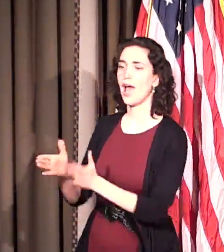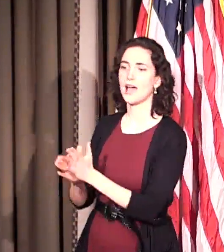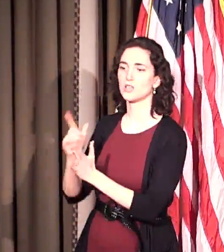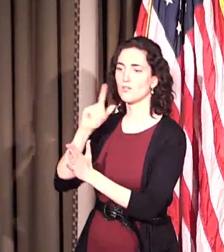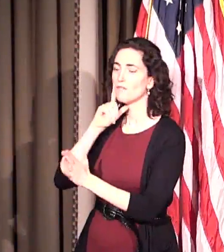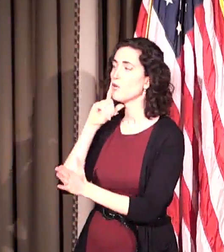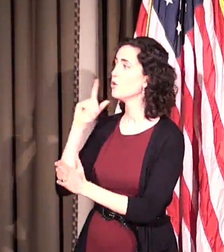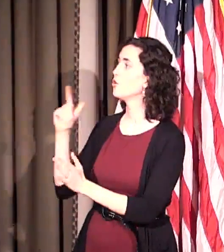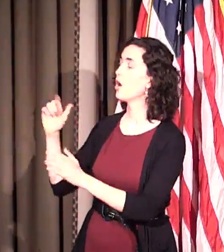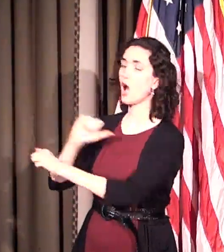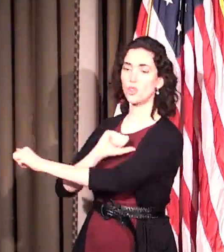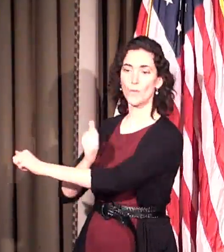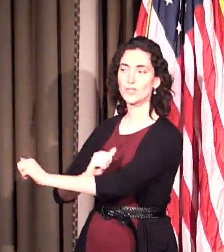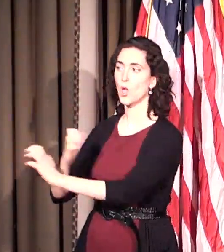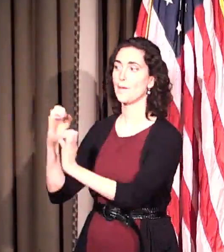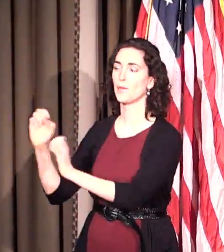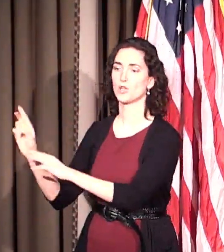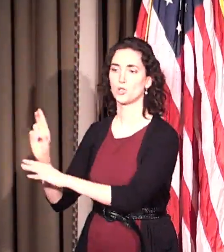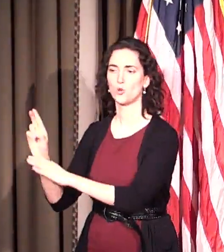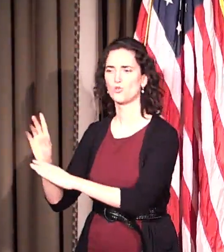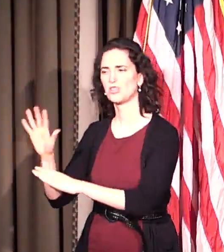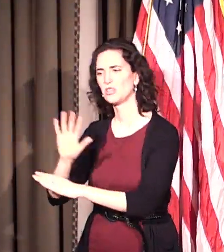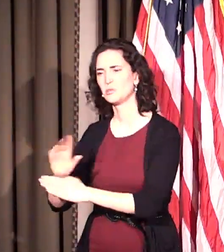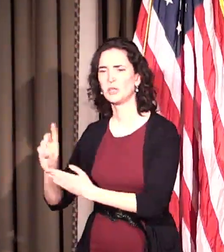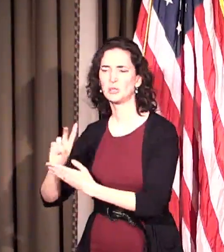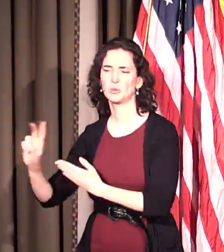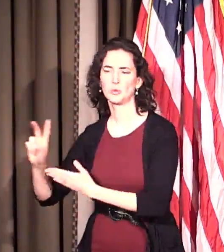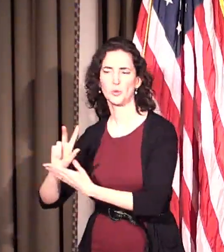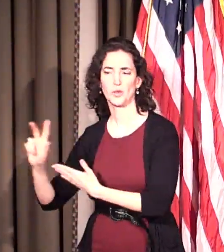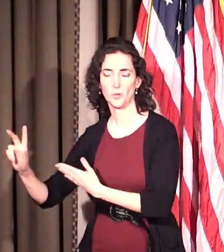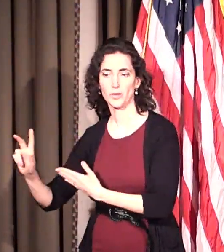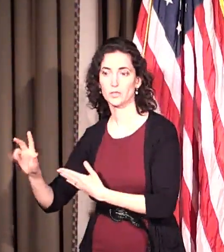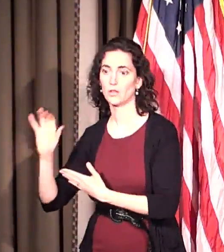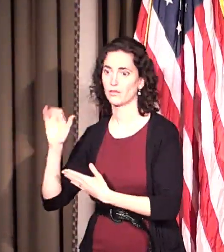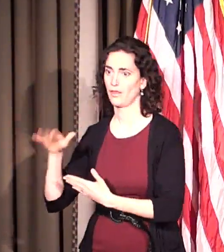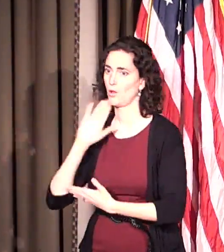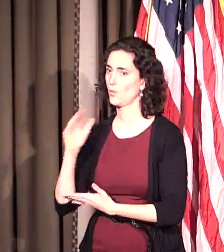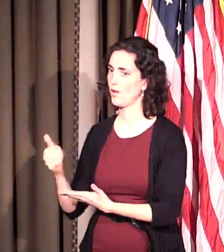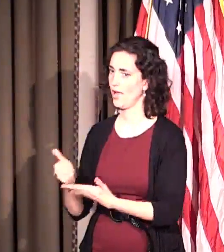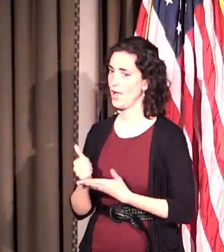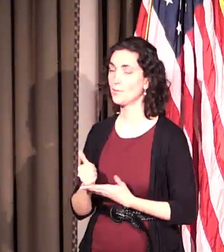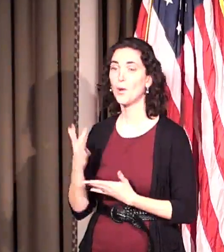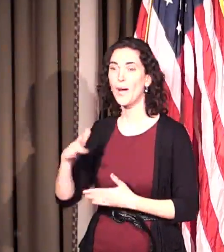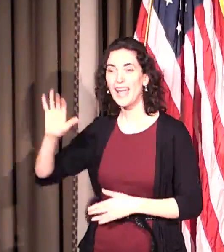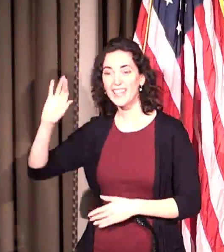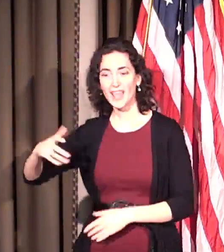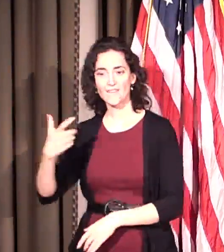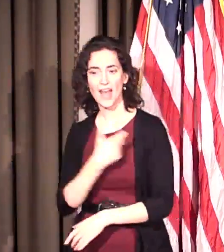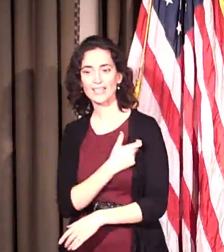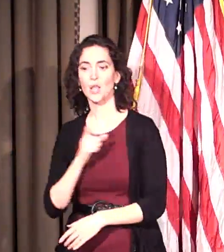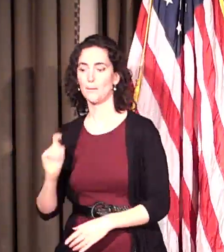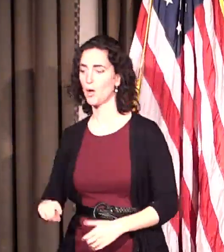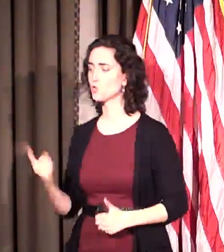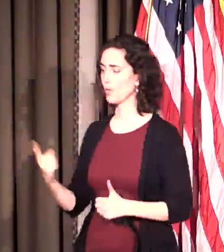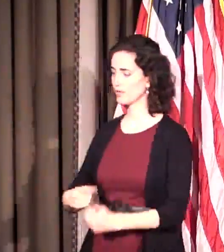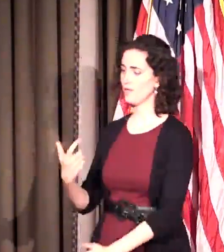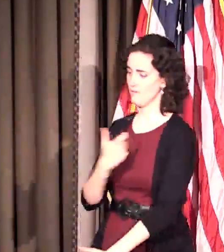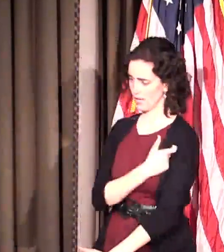authorization in a couple or 3 weeks. That would be very helpful because that is a single-dose vaccine, much